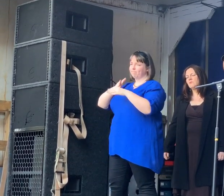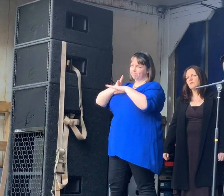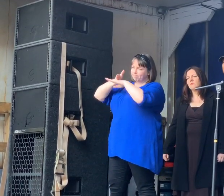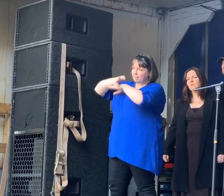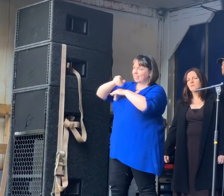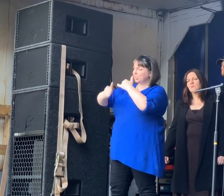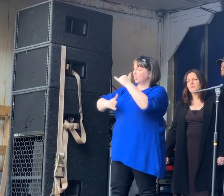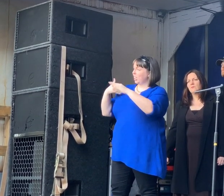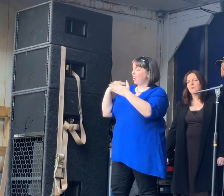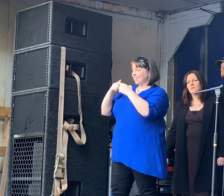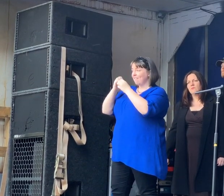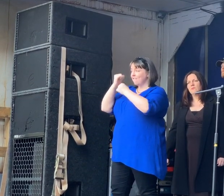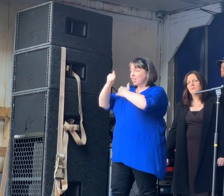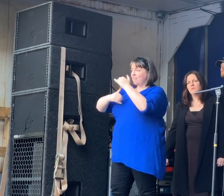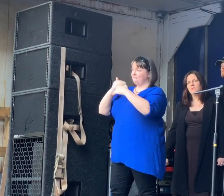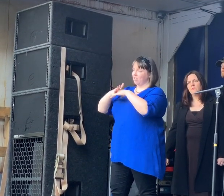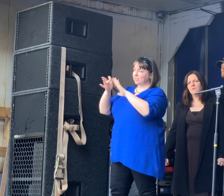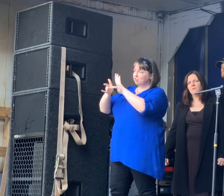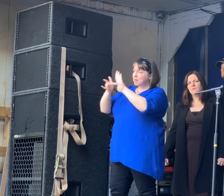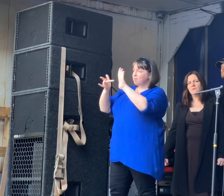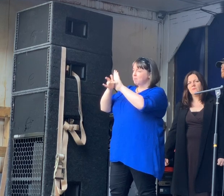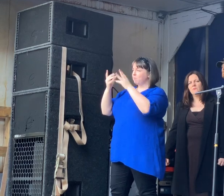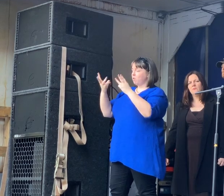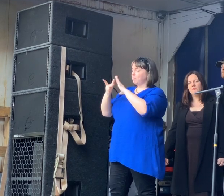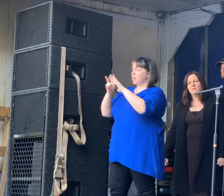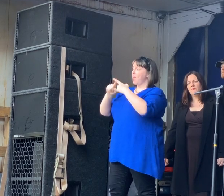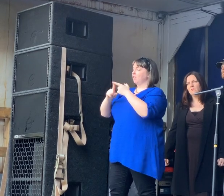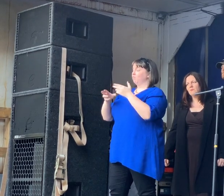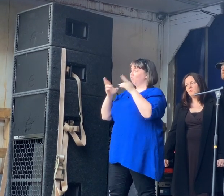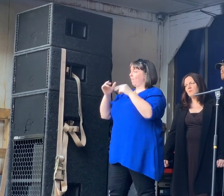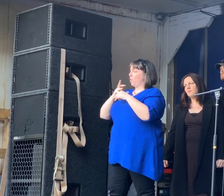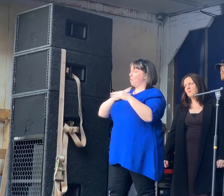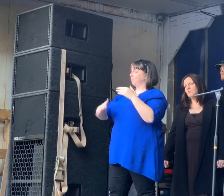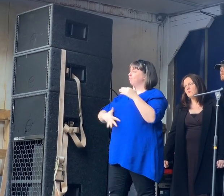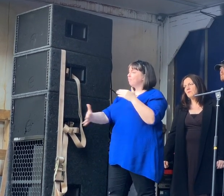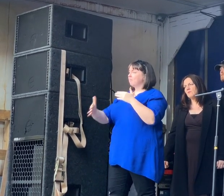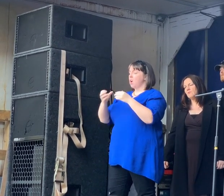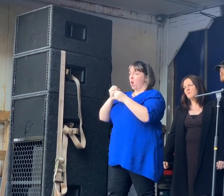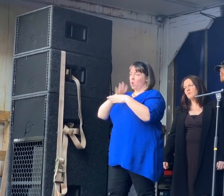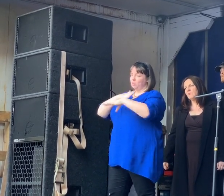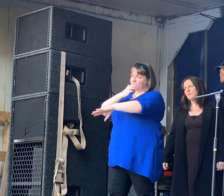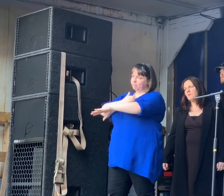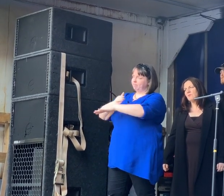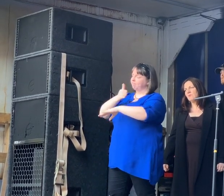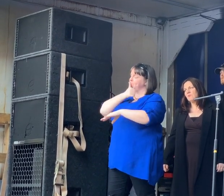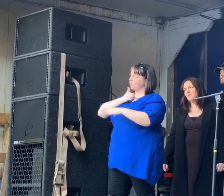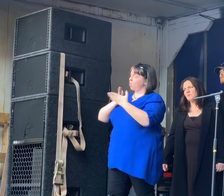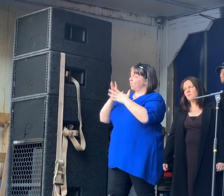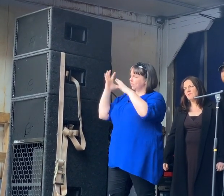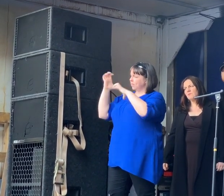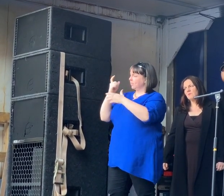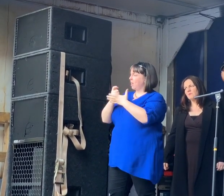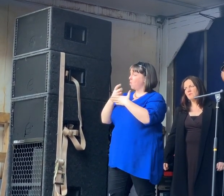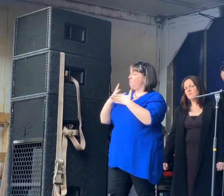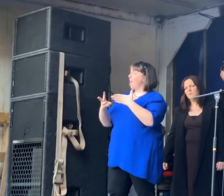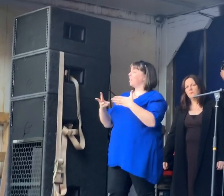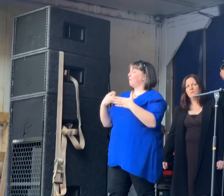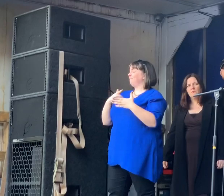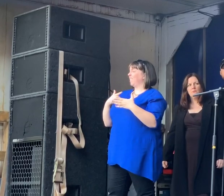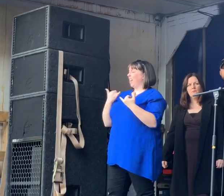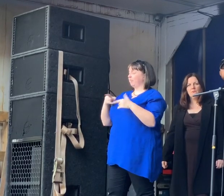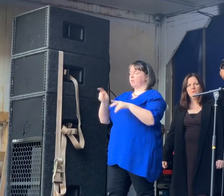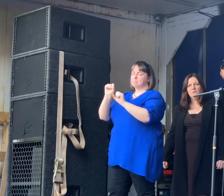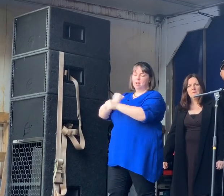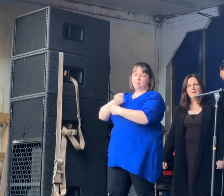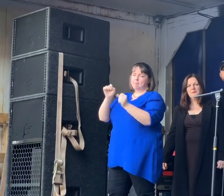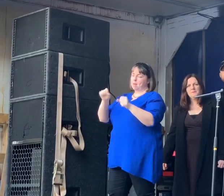year and every year for appeal and for reproductive rights, all who persisted during dark times when days like today seemed